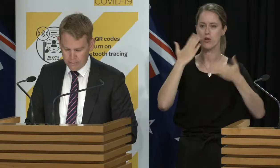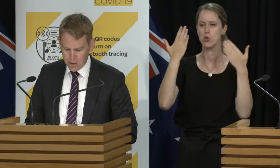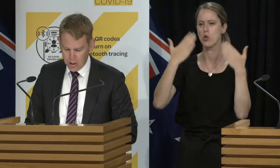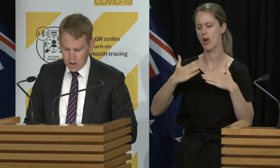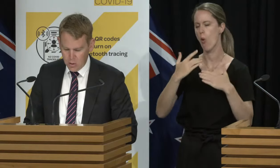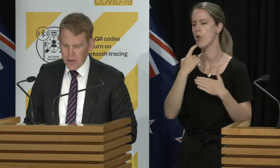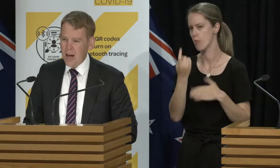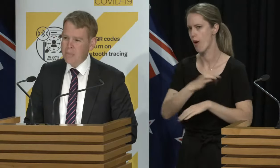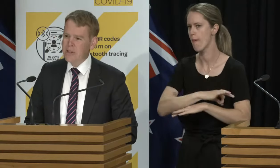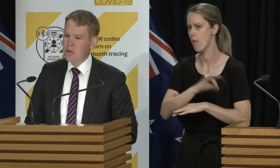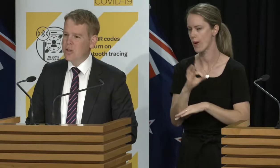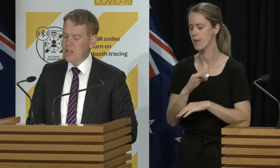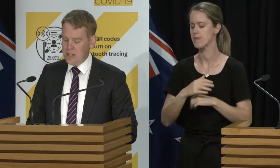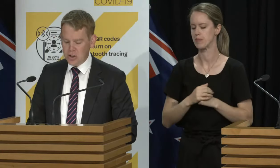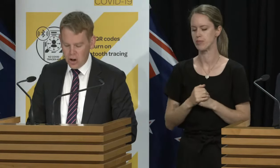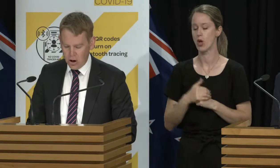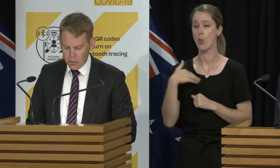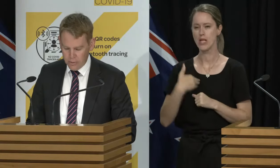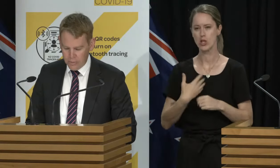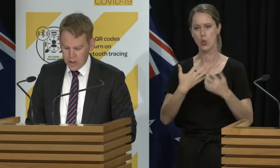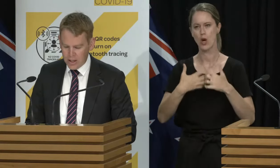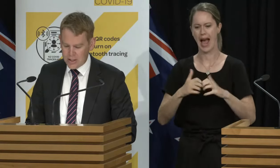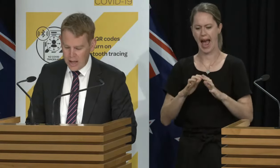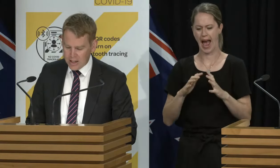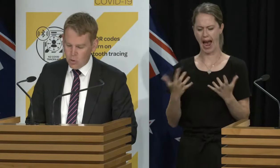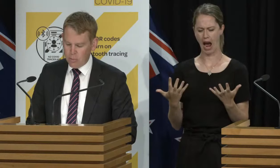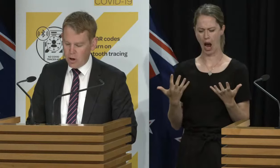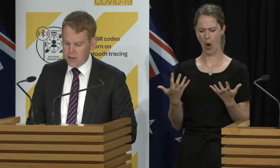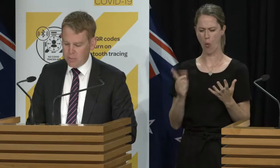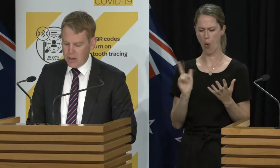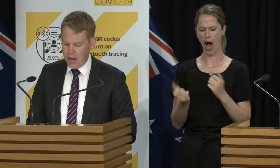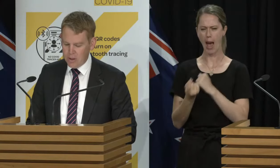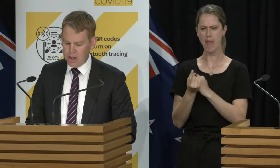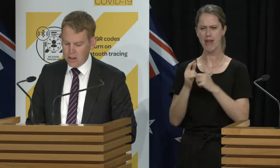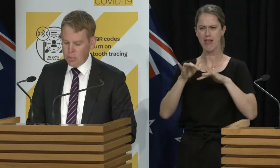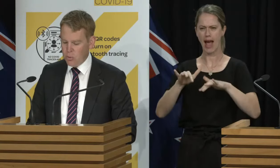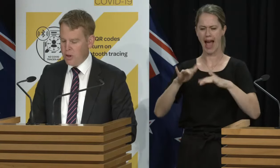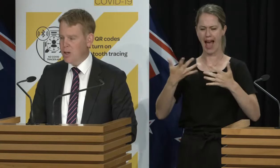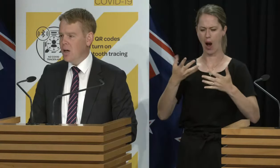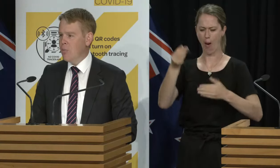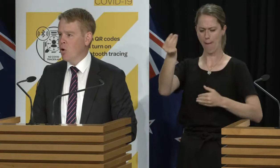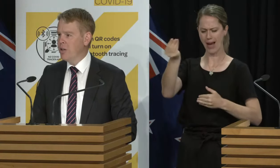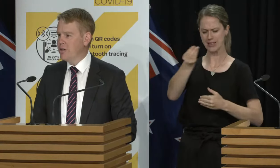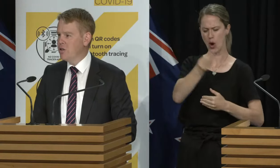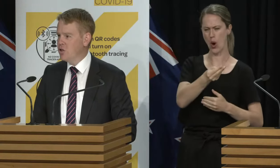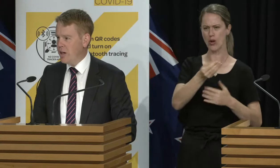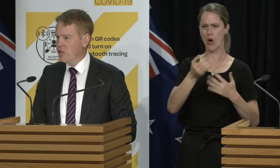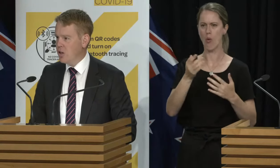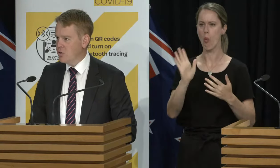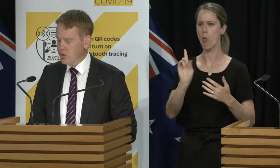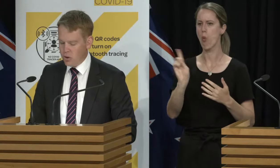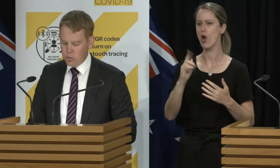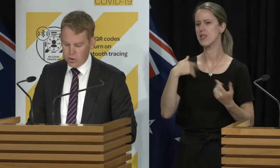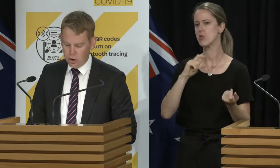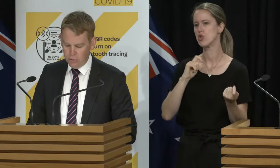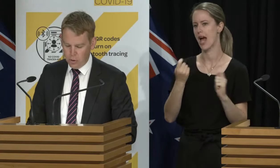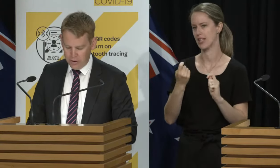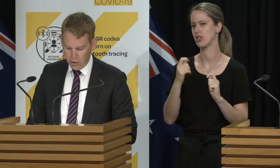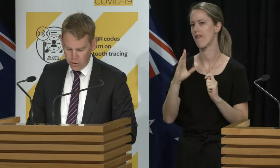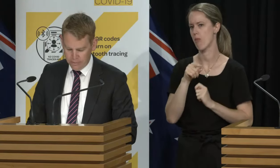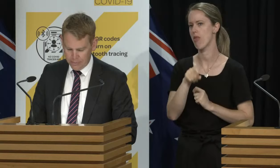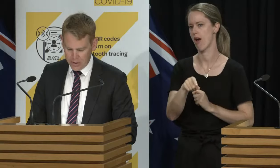morning. We absolutely need to know exactly what might have been happening at the Pullman and what needs to change as a result